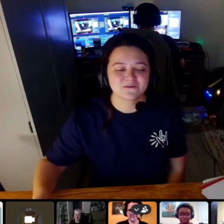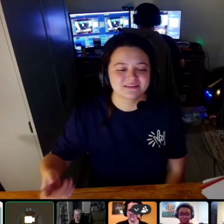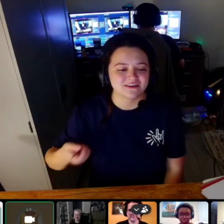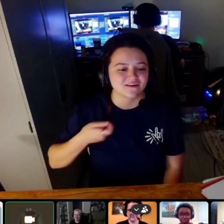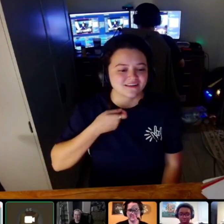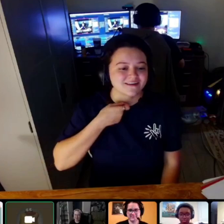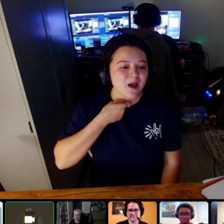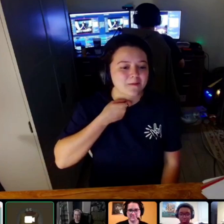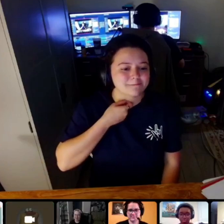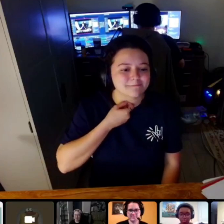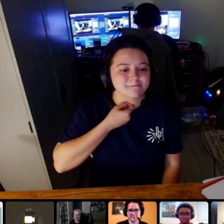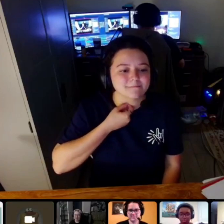Voice on.